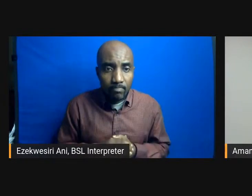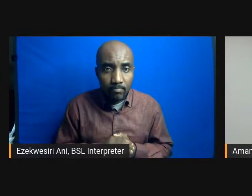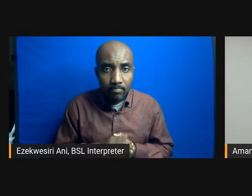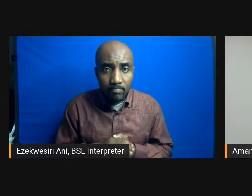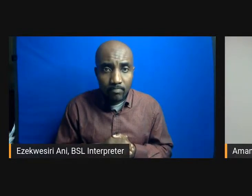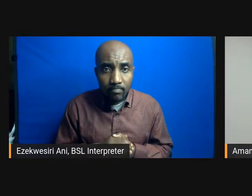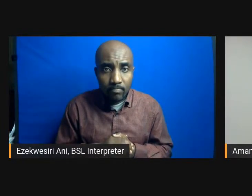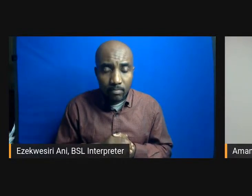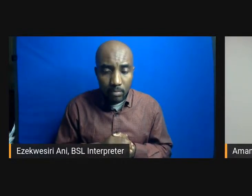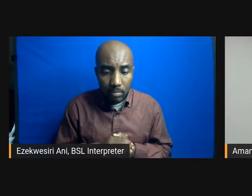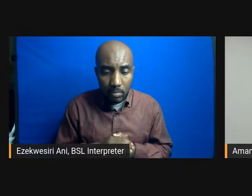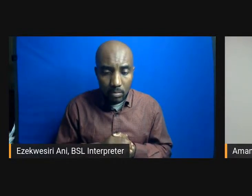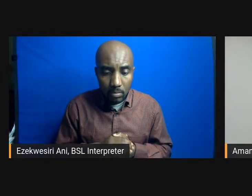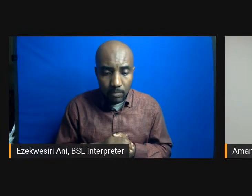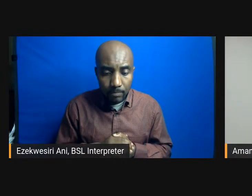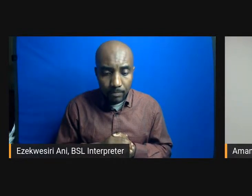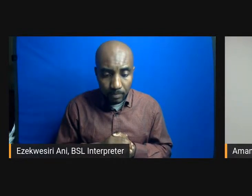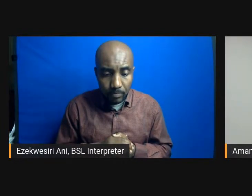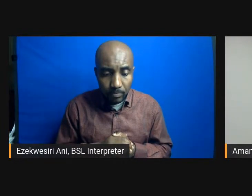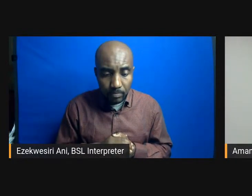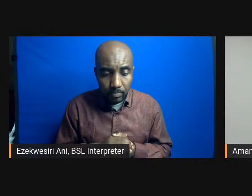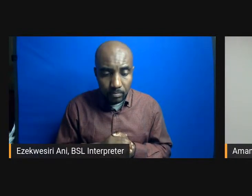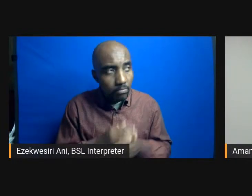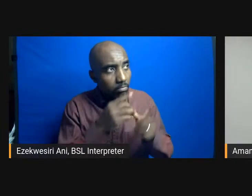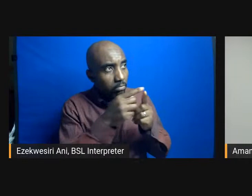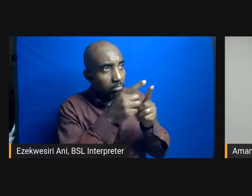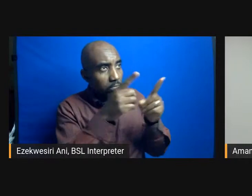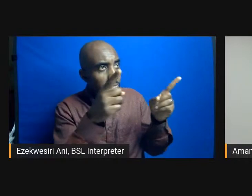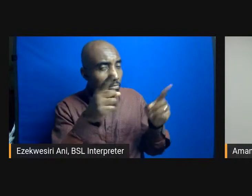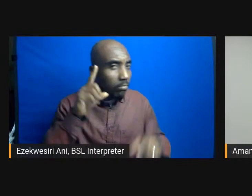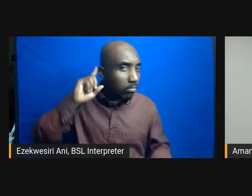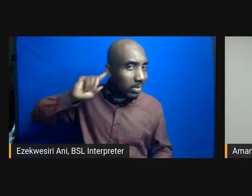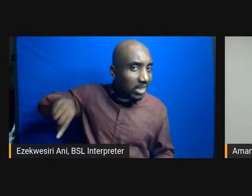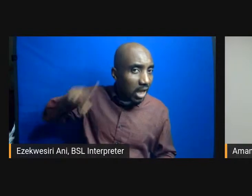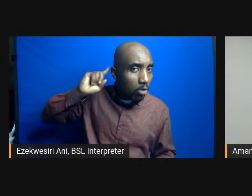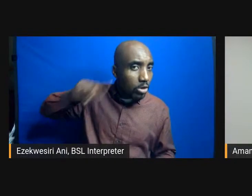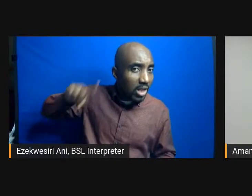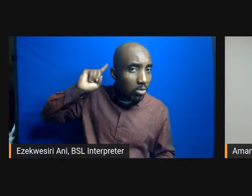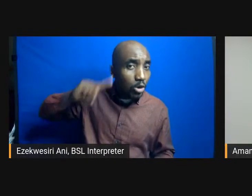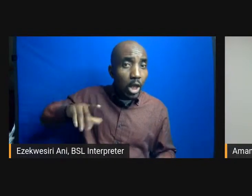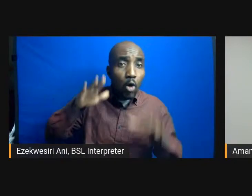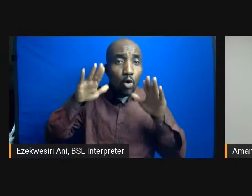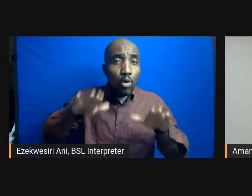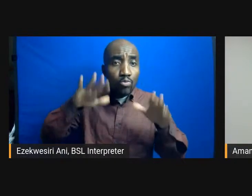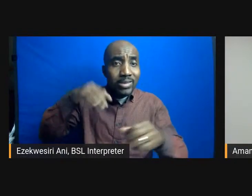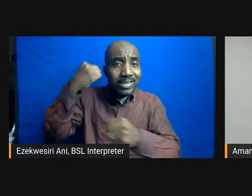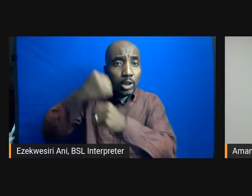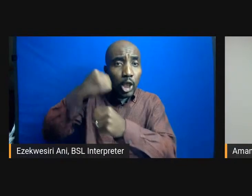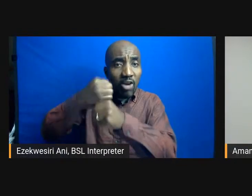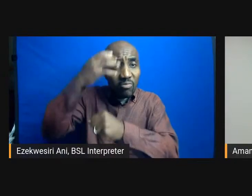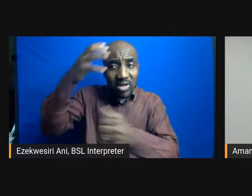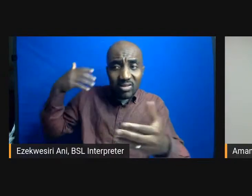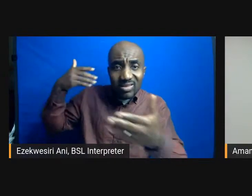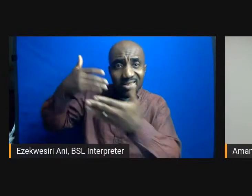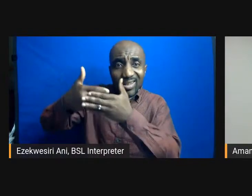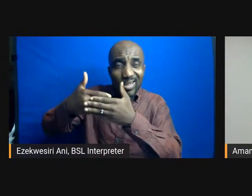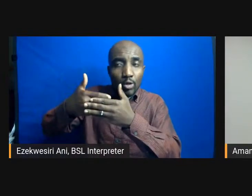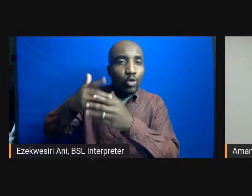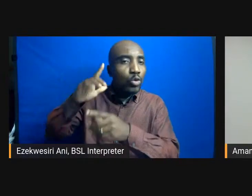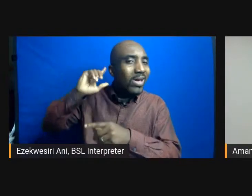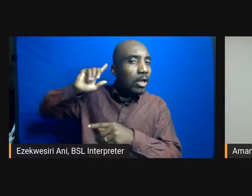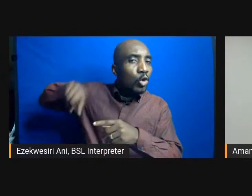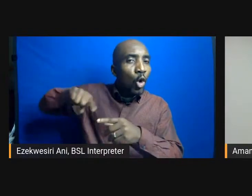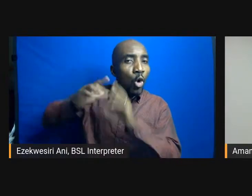The continued denial of successive British governments to engage with the dark past of the British